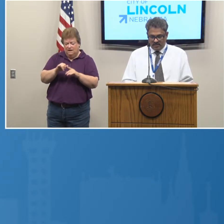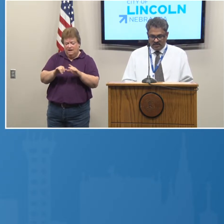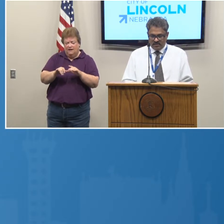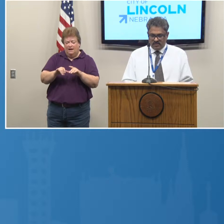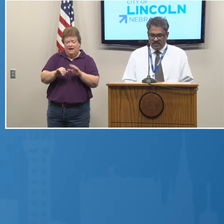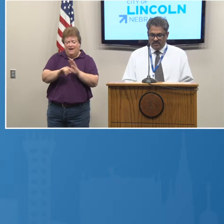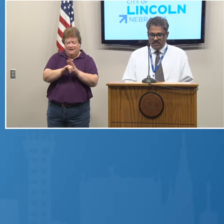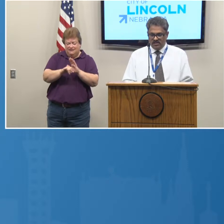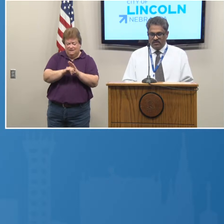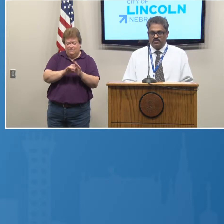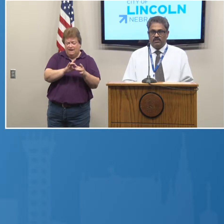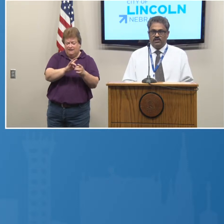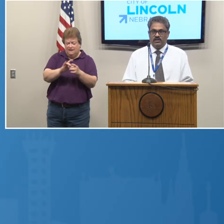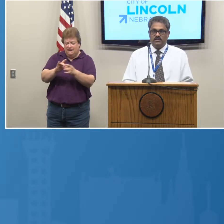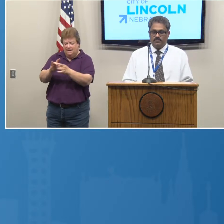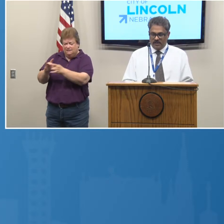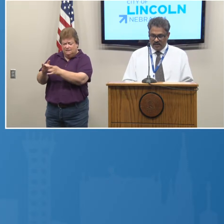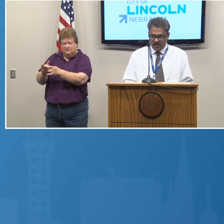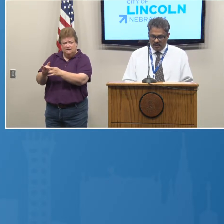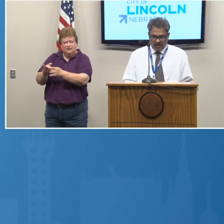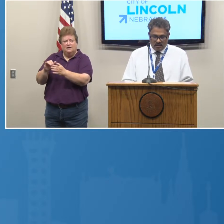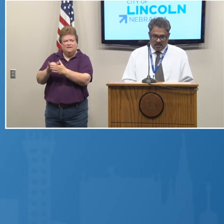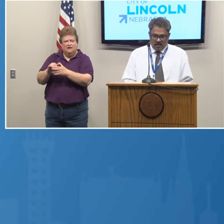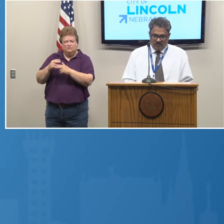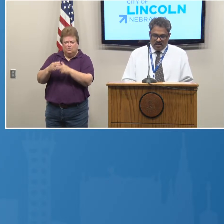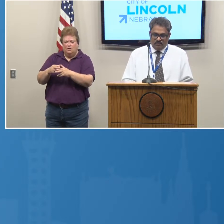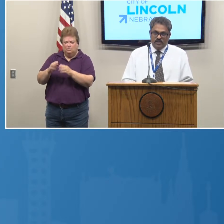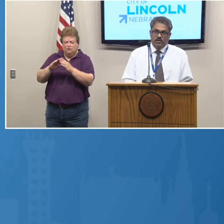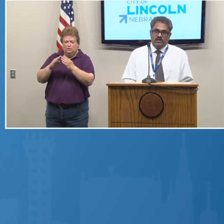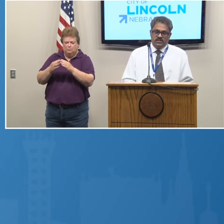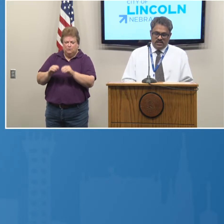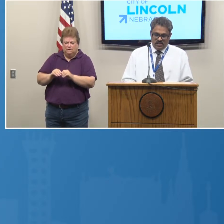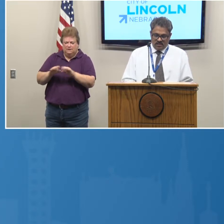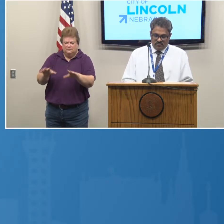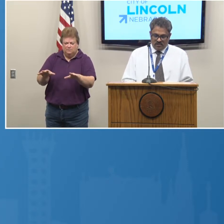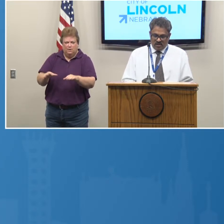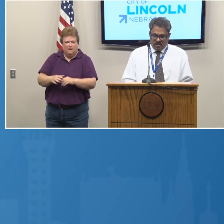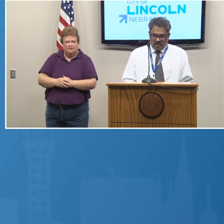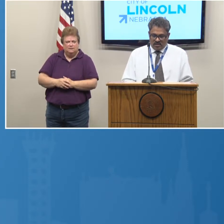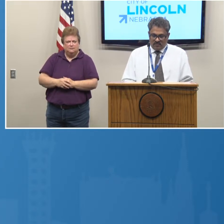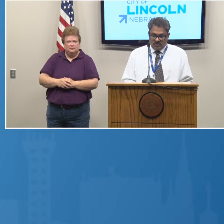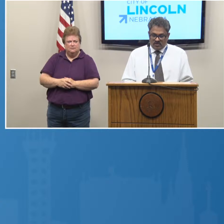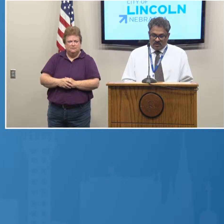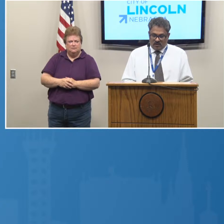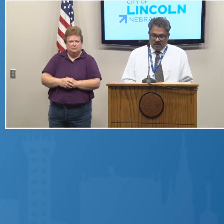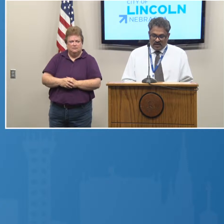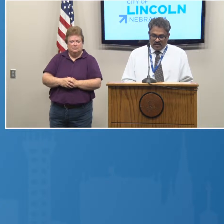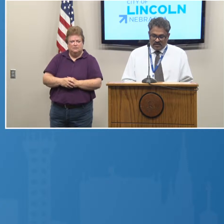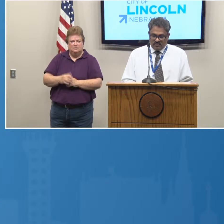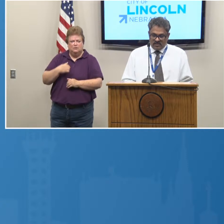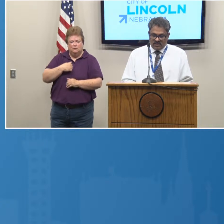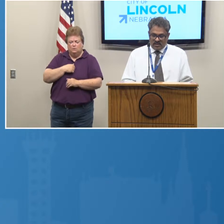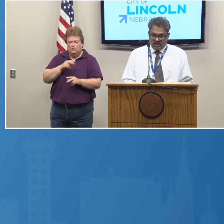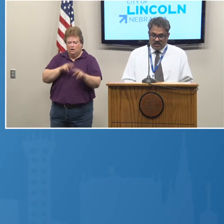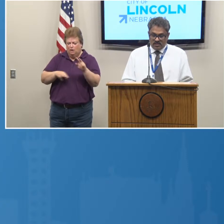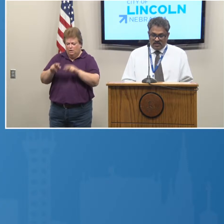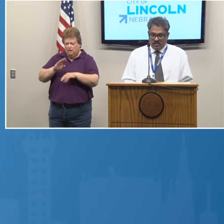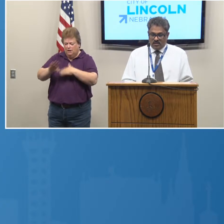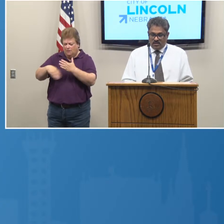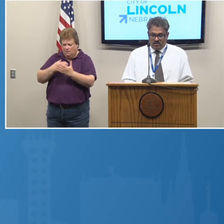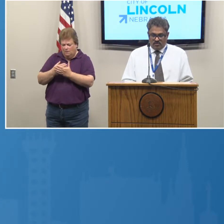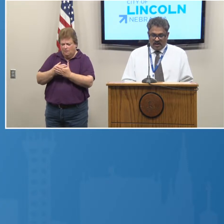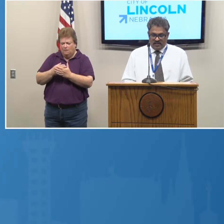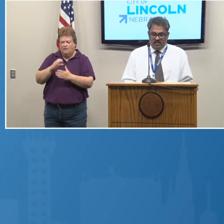other cases is a measure of community spread. Our epidemiology team reviews all case